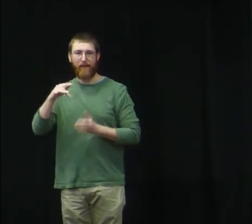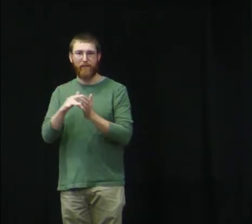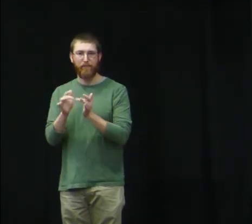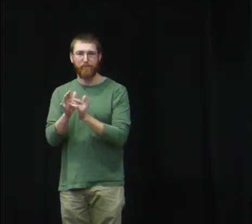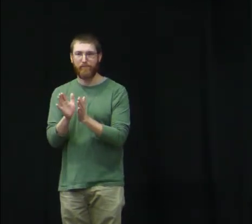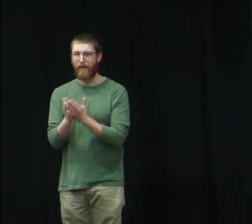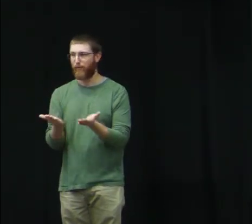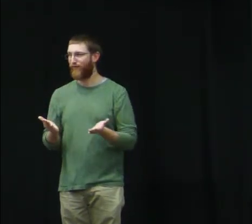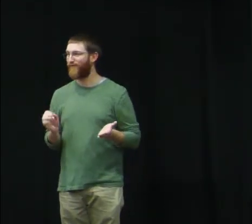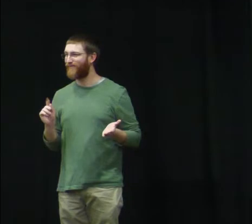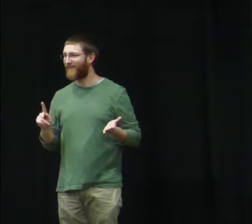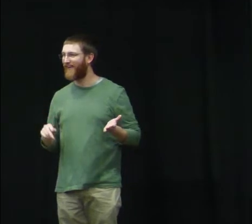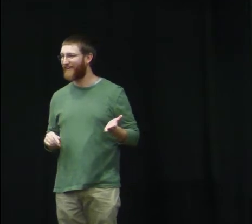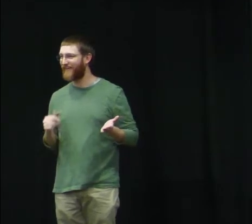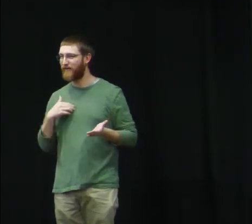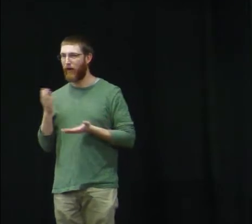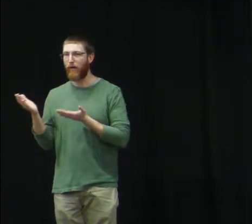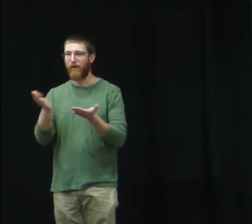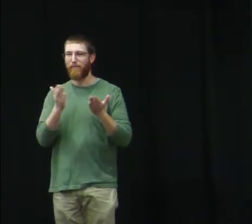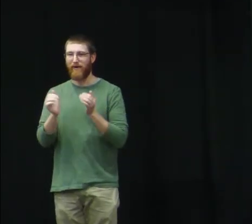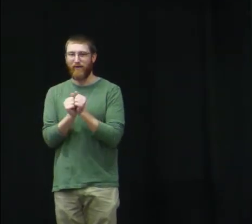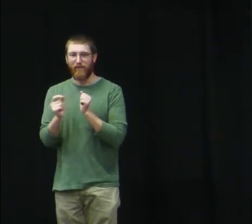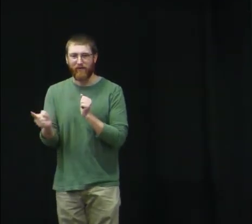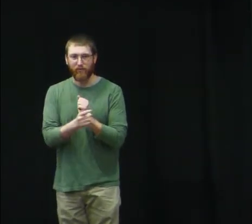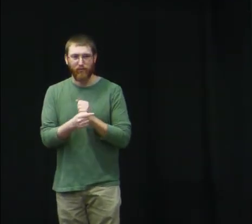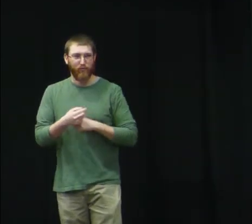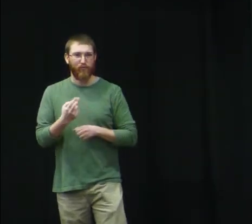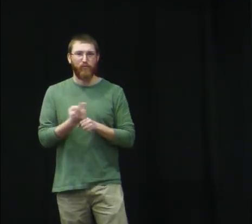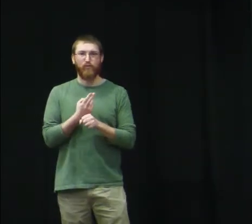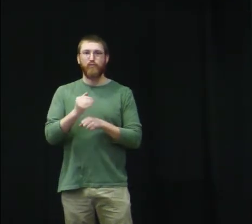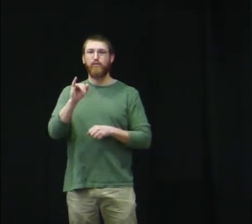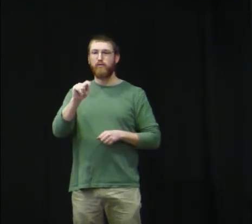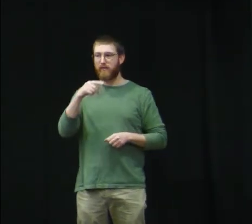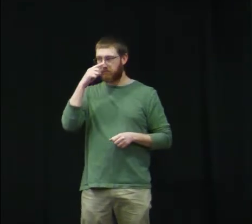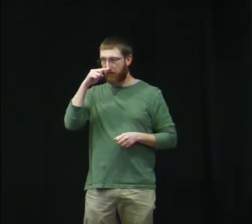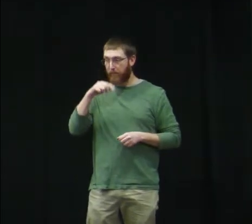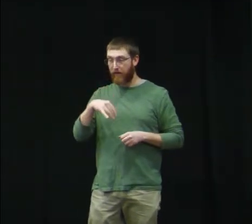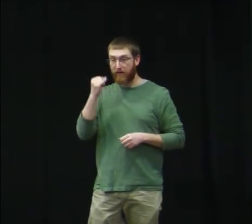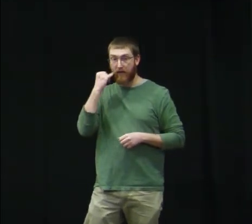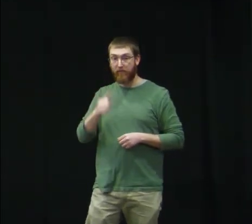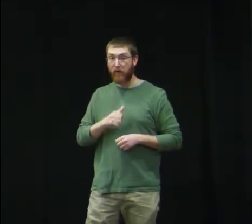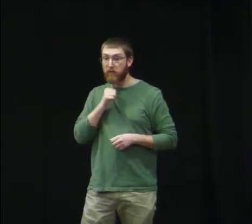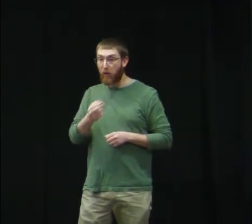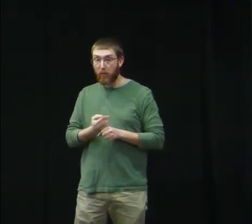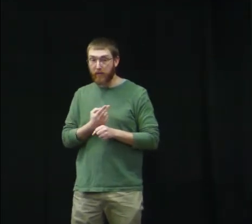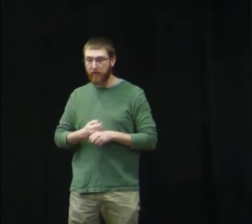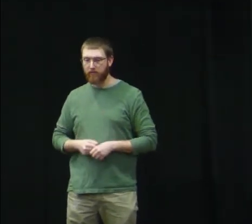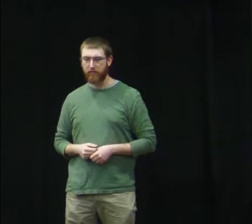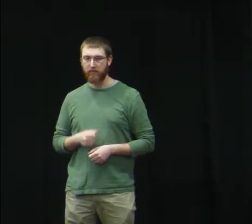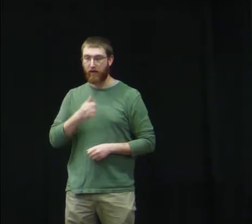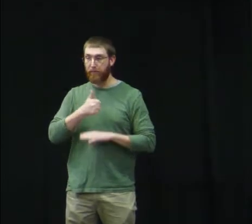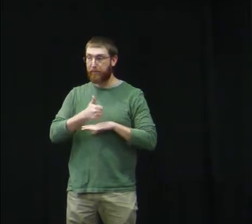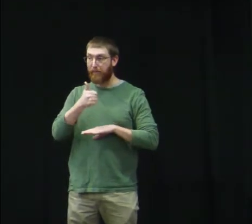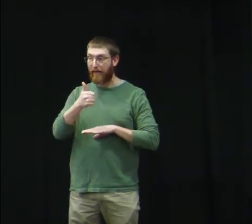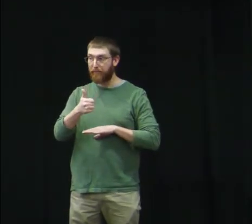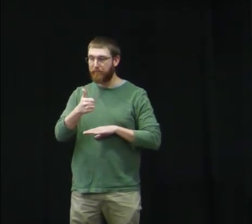you. Use it. And if you don't use it, then that's your fault. And it